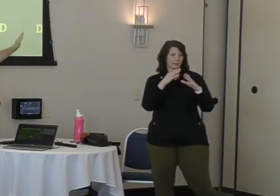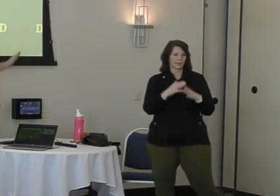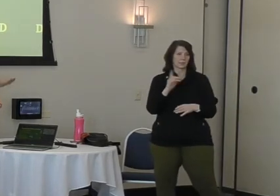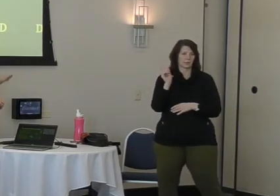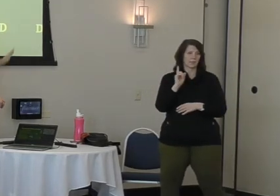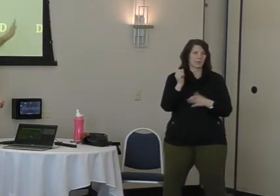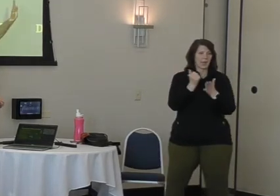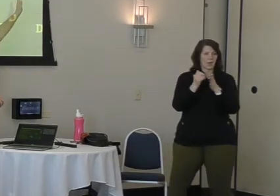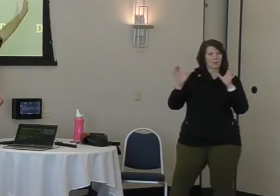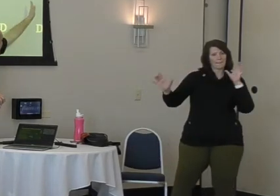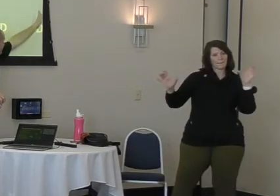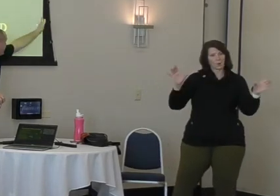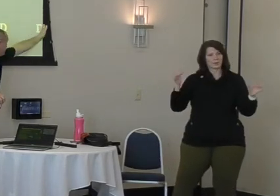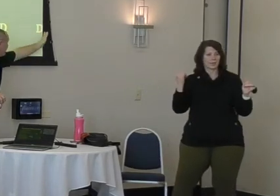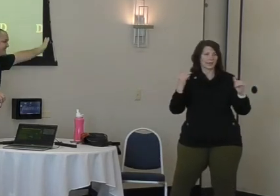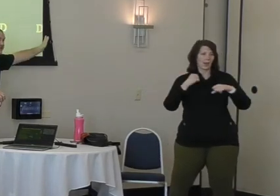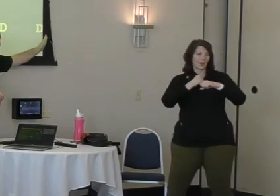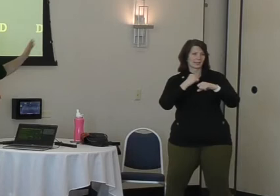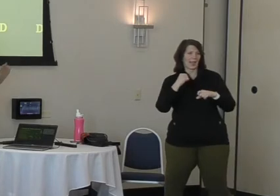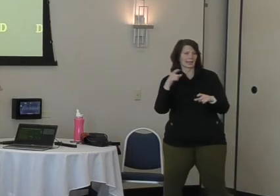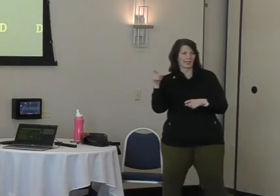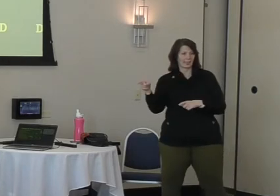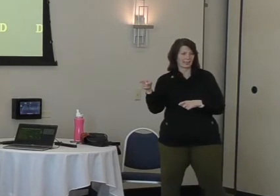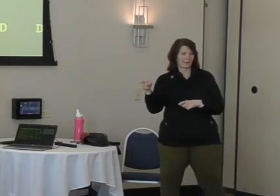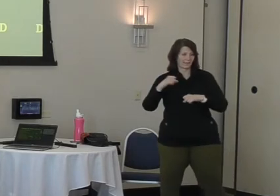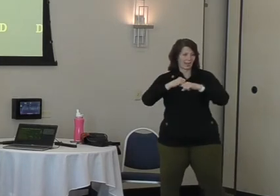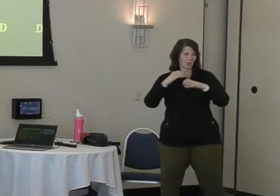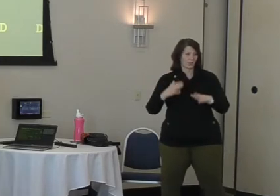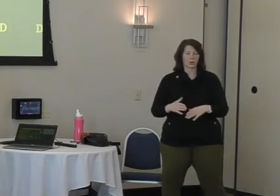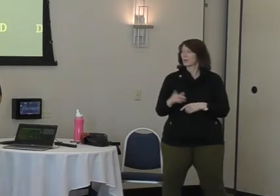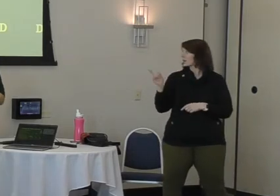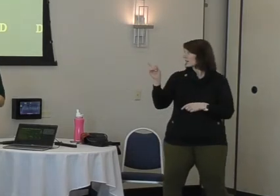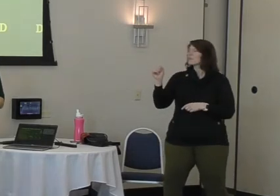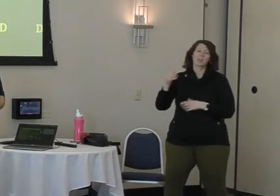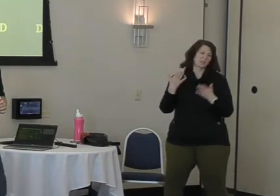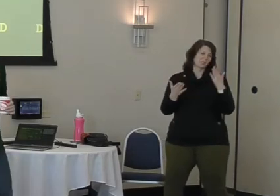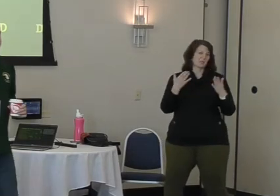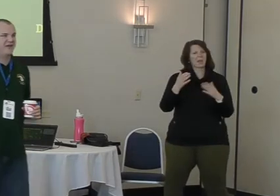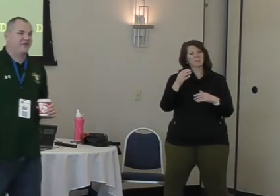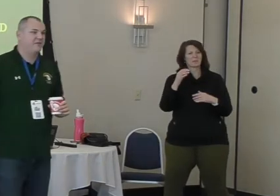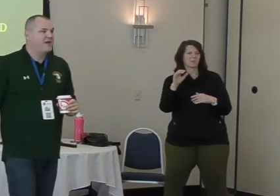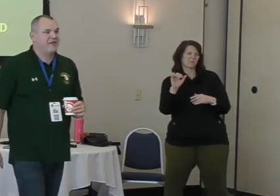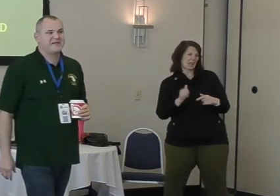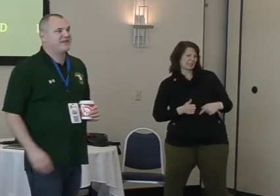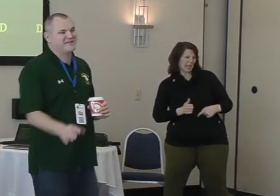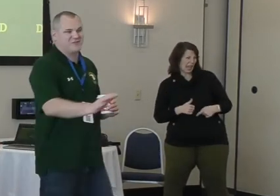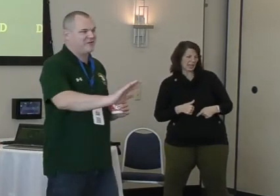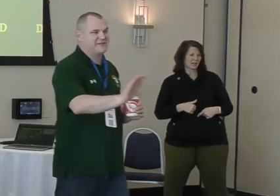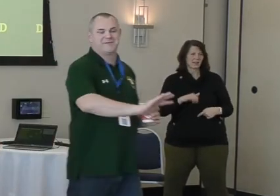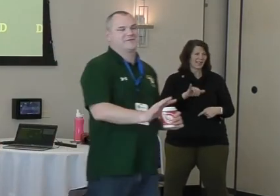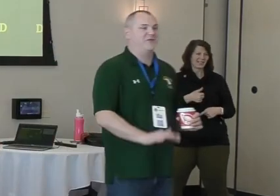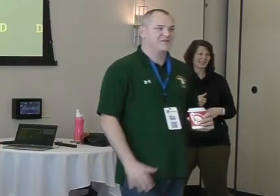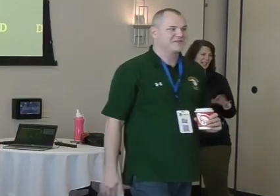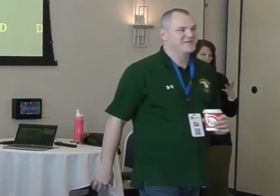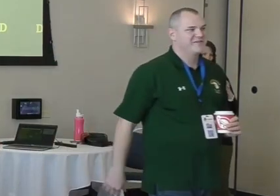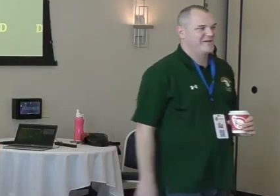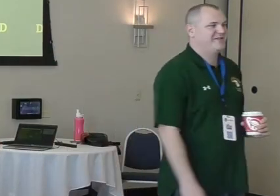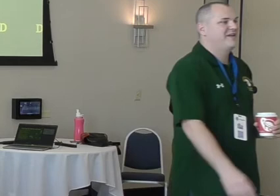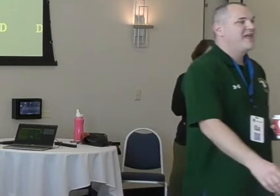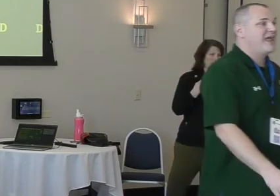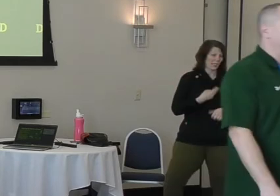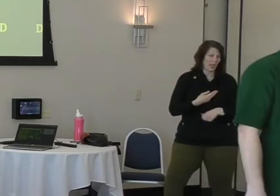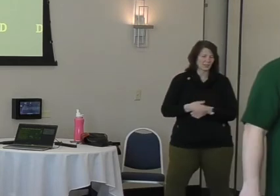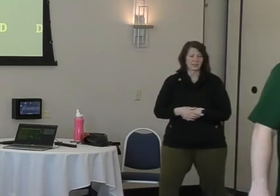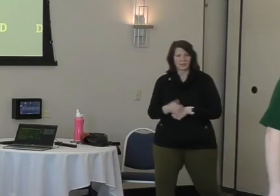he is up on both sides, now we're attacking this defender, right? And yes, there's probably like a 10 outside of him, but that 10 doesn't want to mess with those folks,